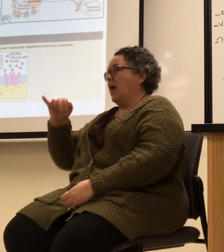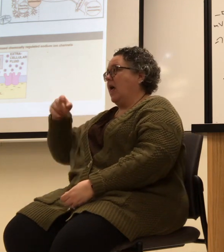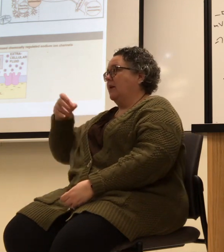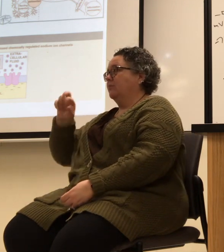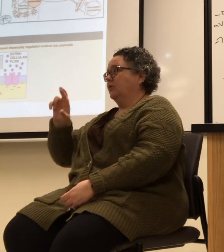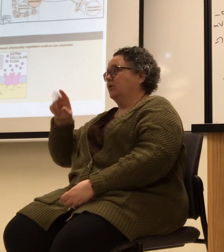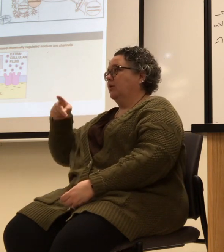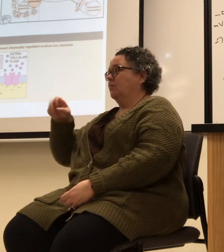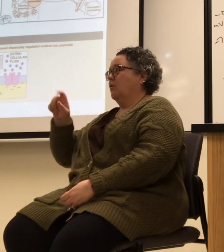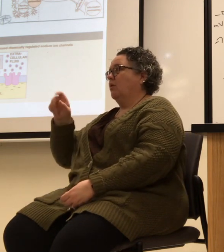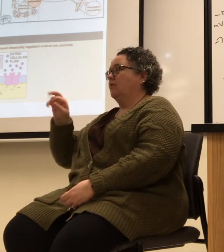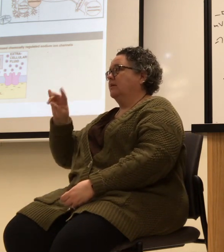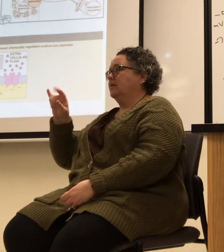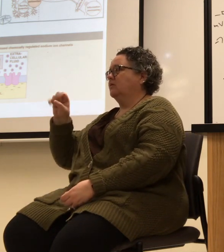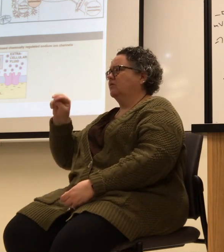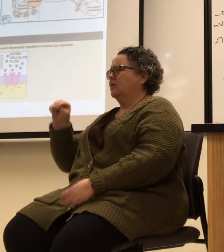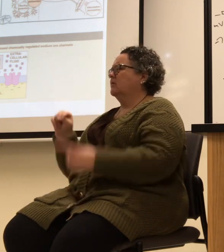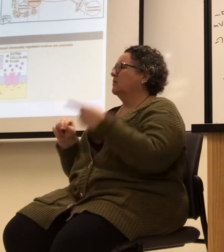Why would you want to inhibit?